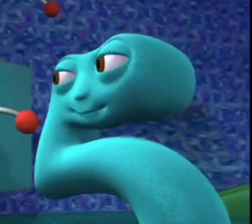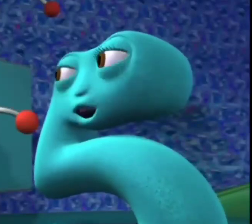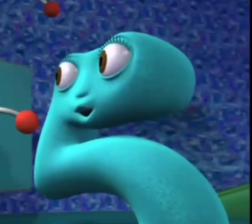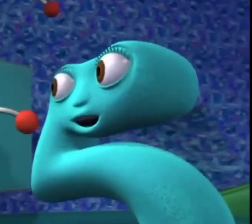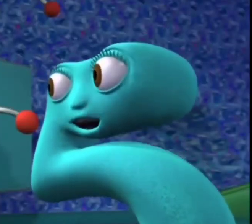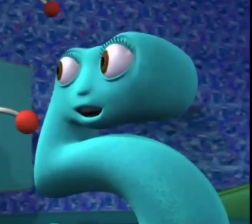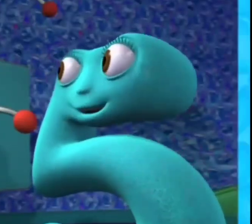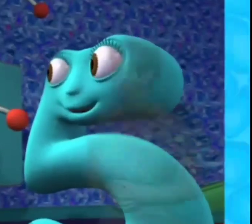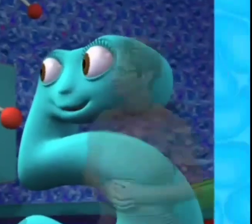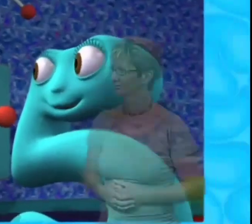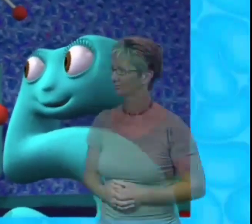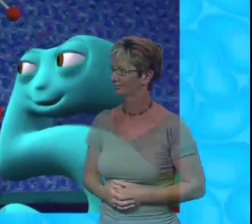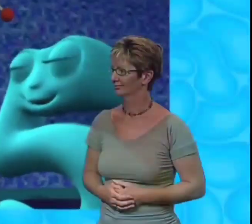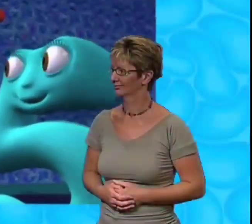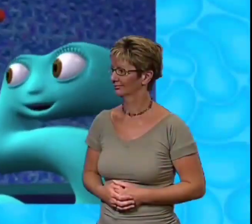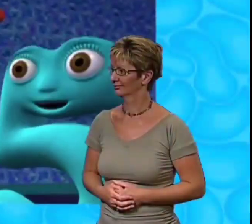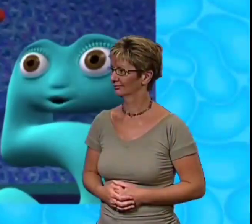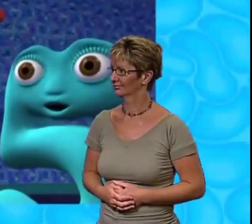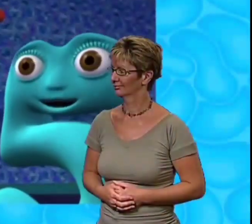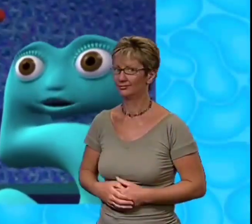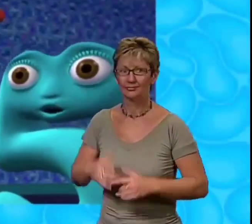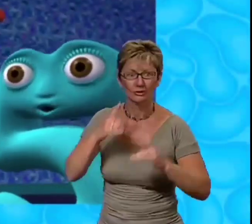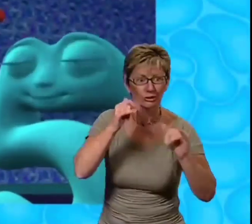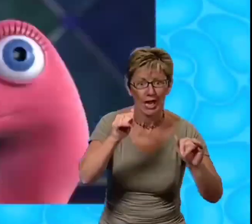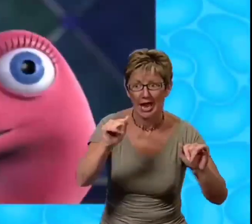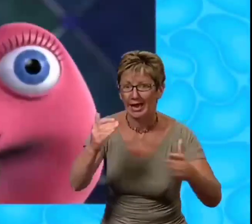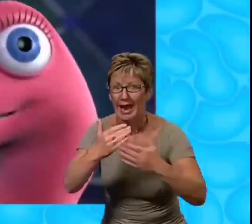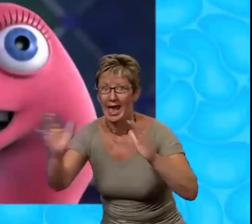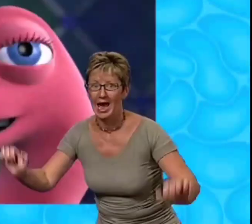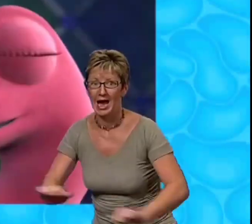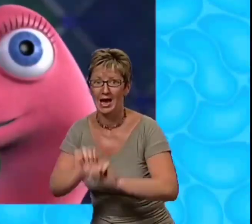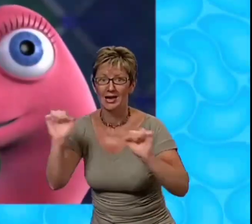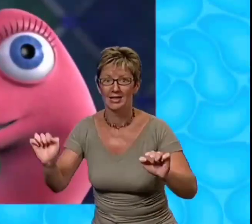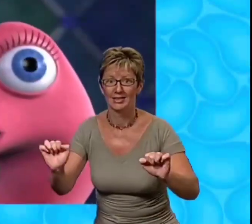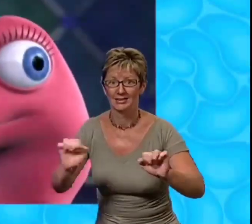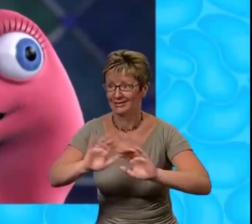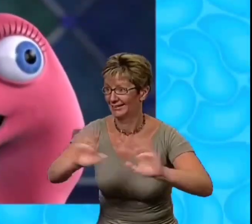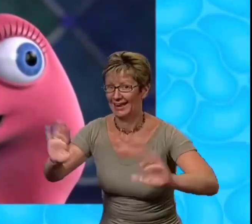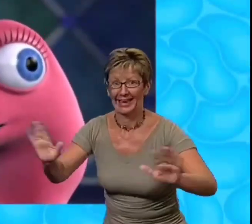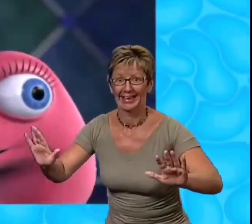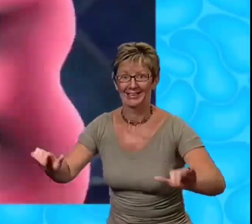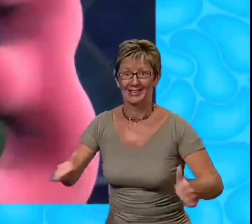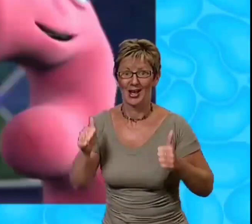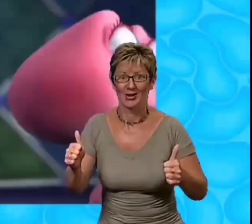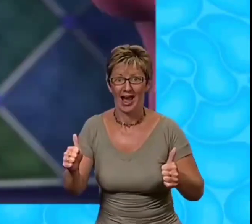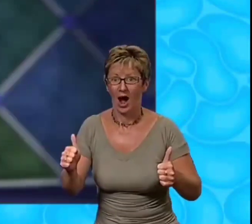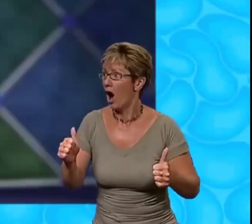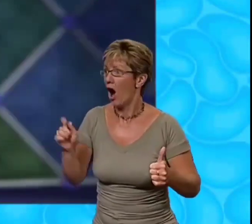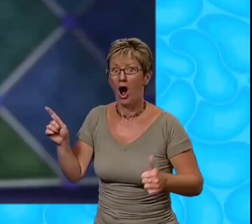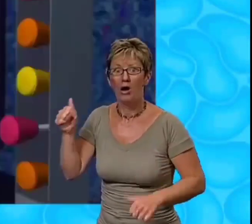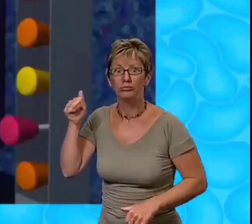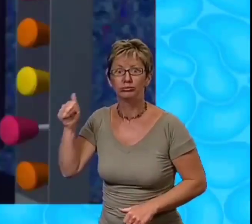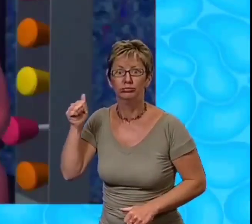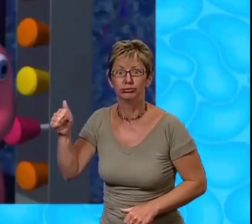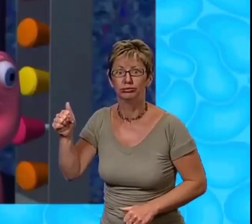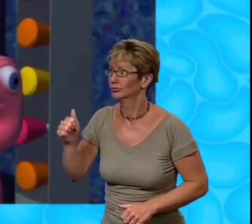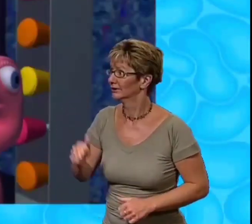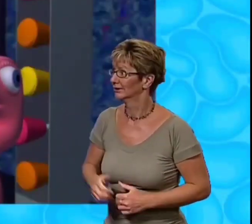Checking the room is all clear. Need to clear the room. Oh, me! Doorbell!